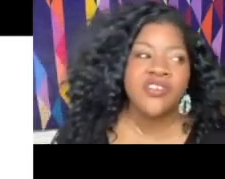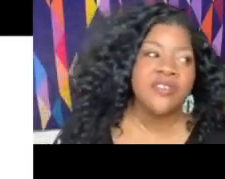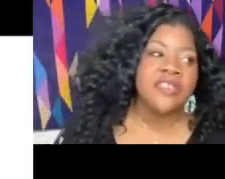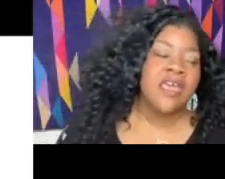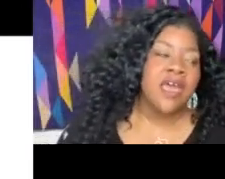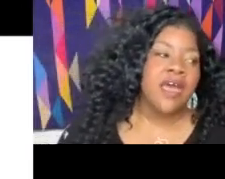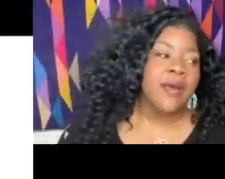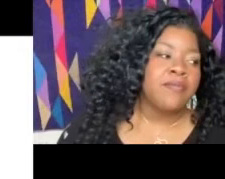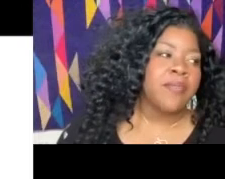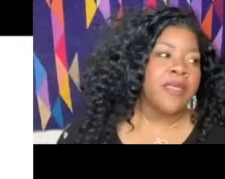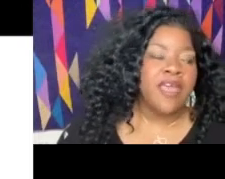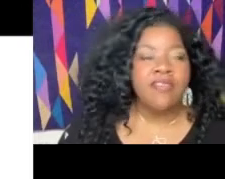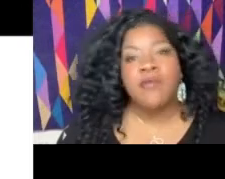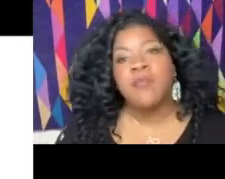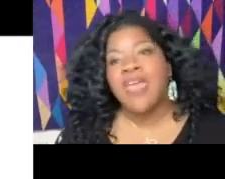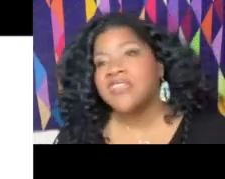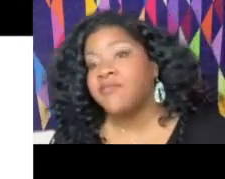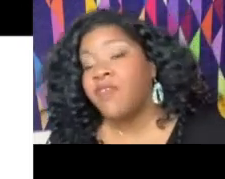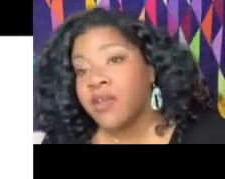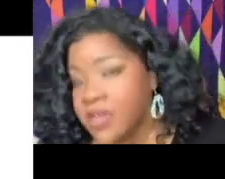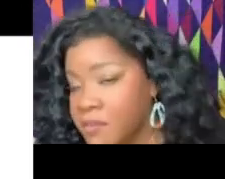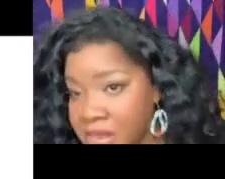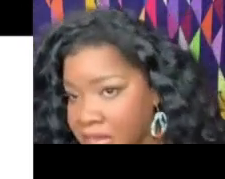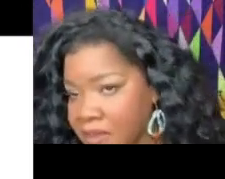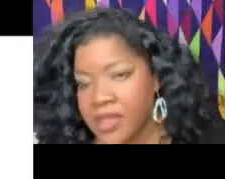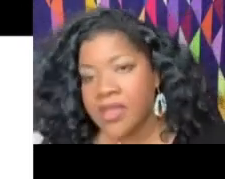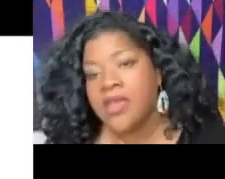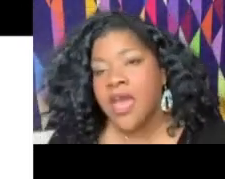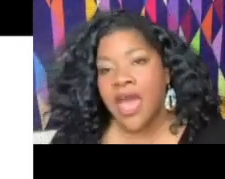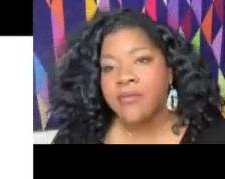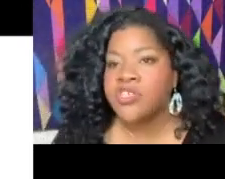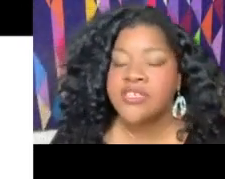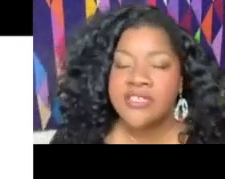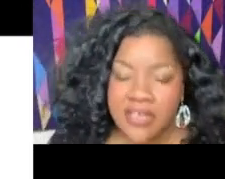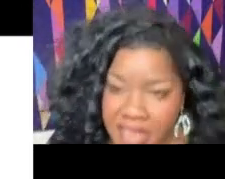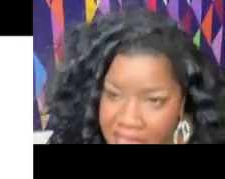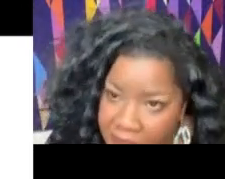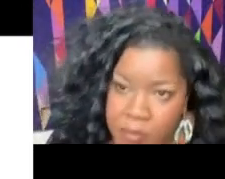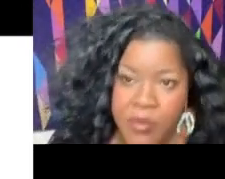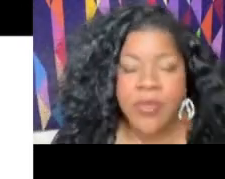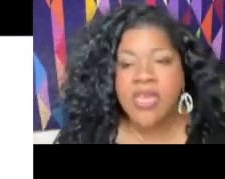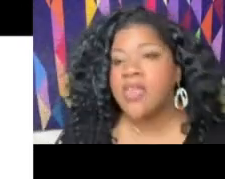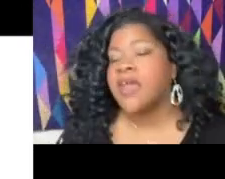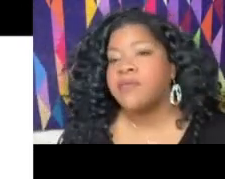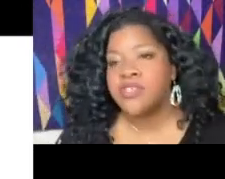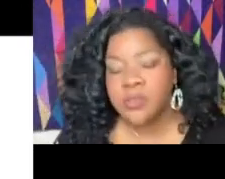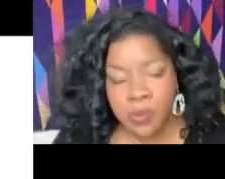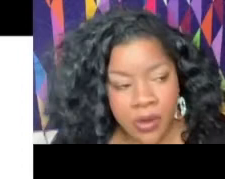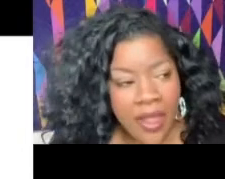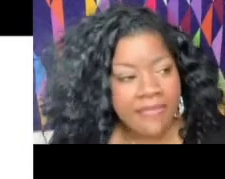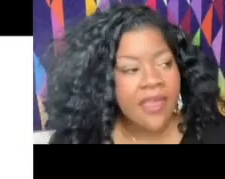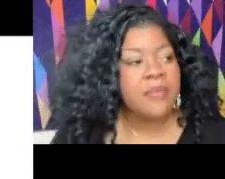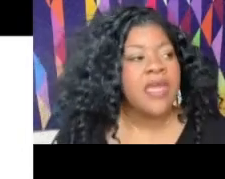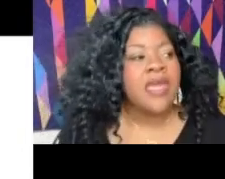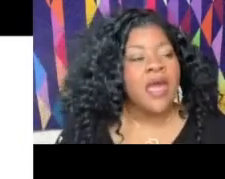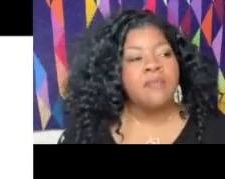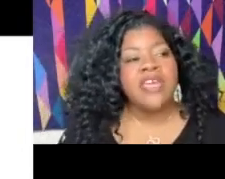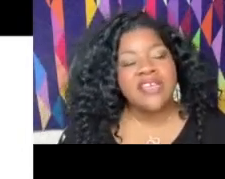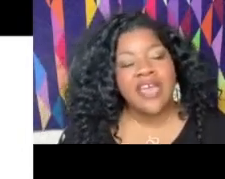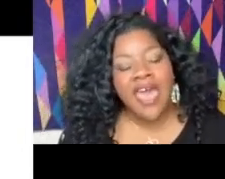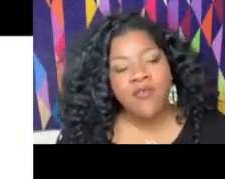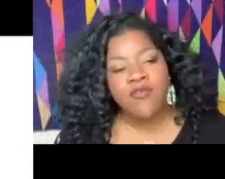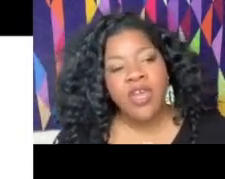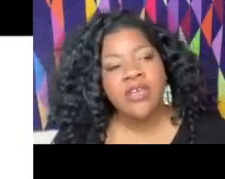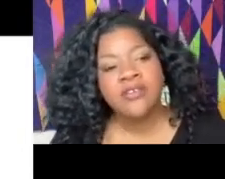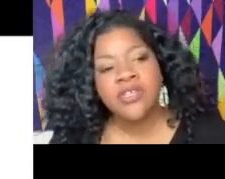these t-shirts, and they were painted very immediately. I would just like take out a blue pen and I would just work on them,